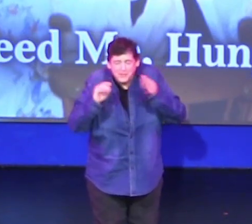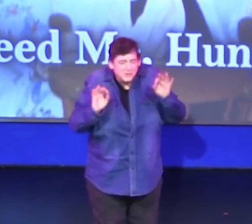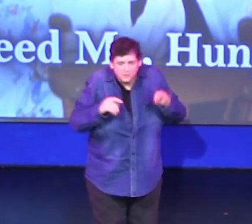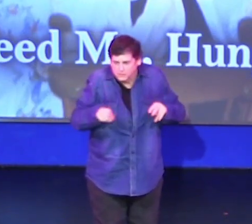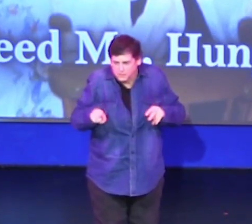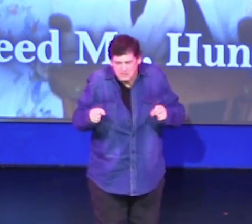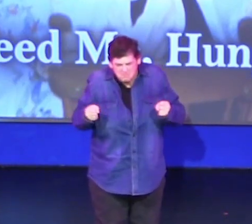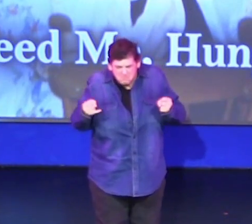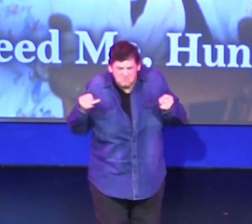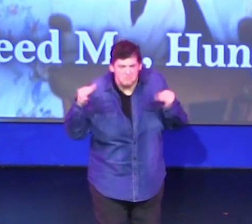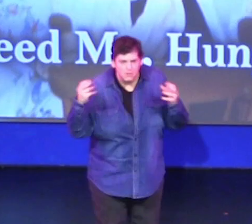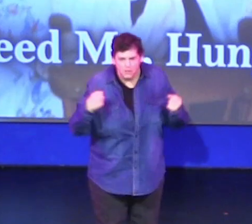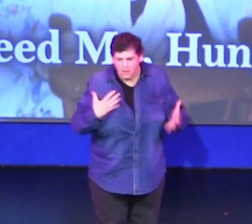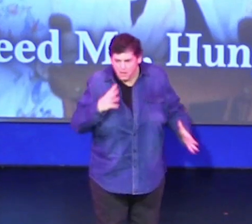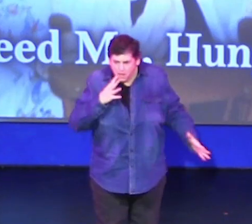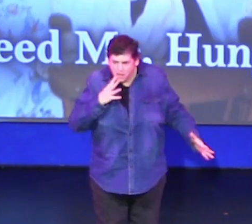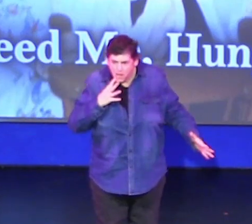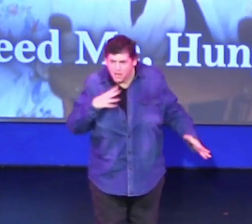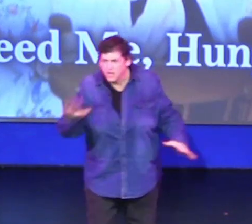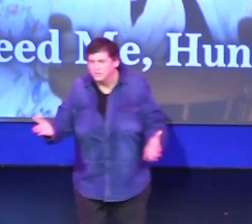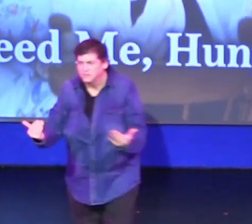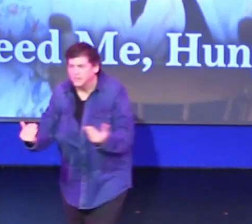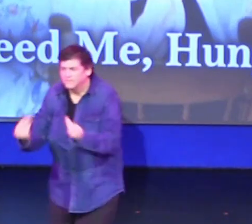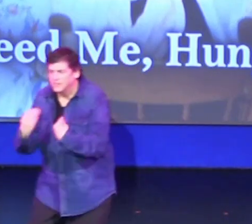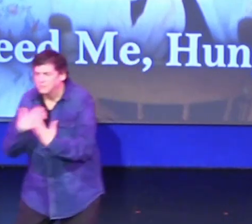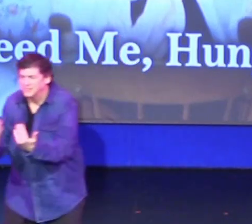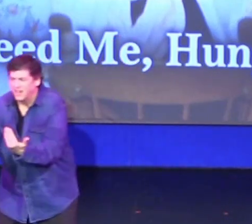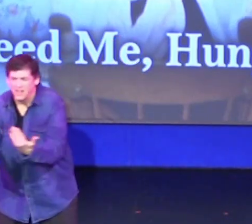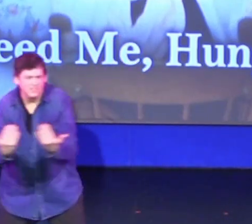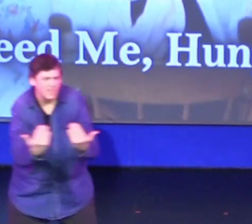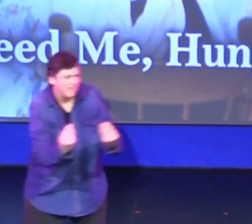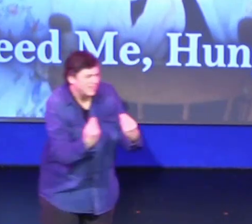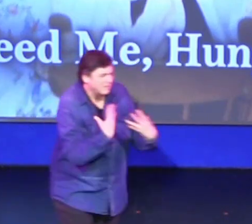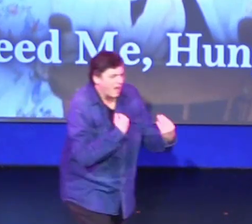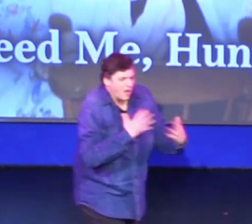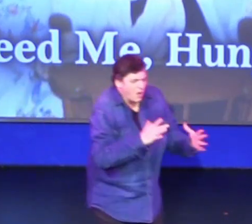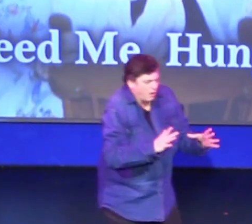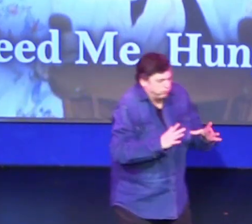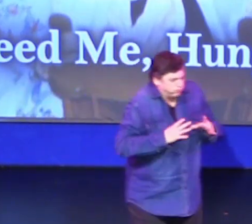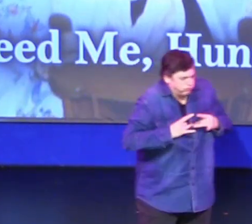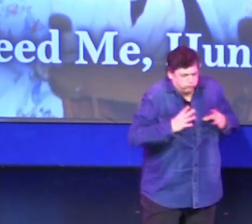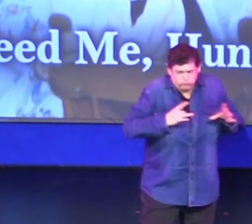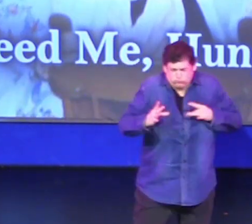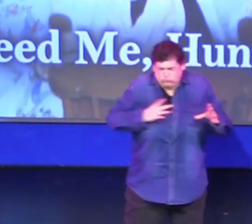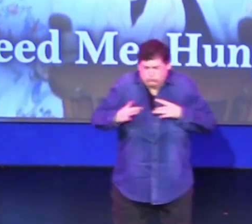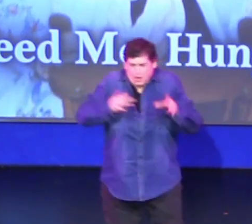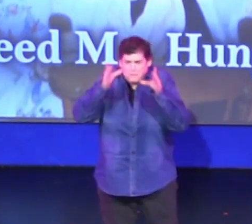There were some kind of home signs that I'd used before, but I'd never seen anything like this. I wanted to be fed. I wanted